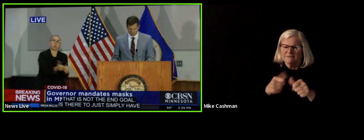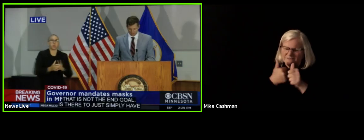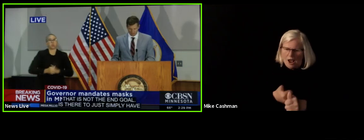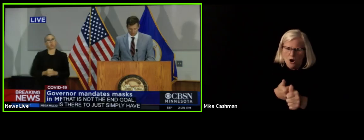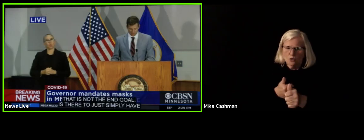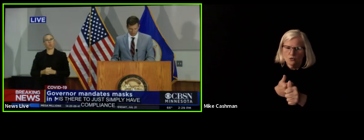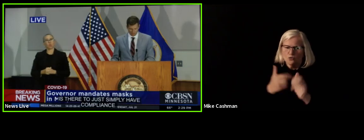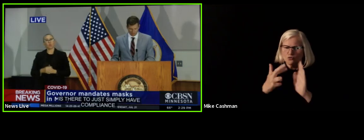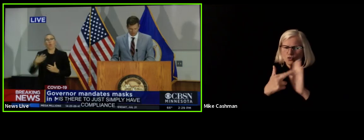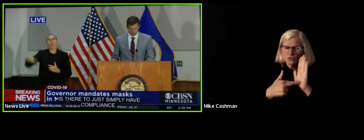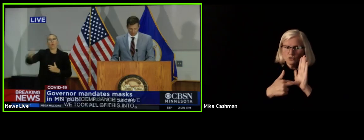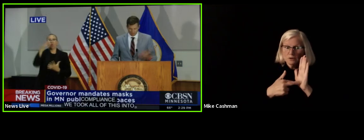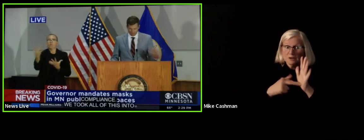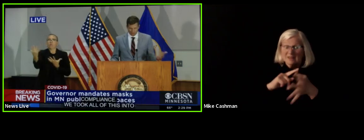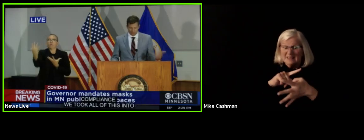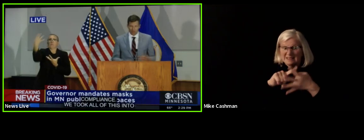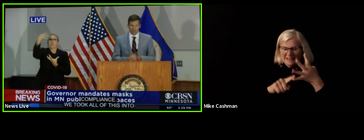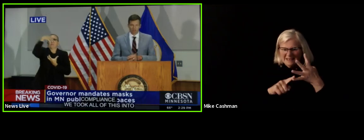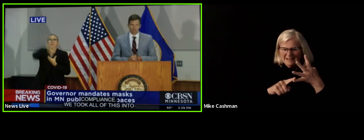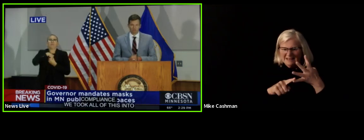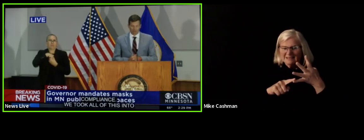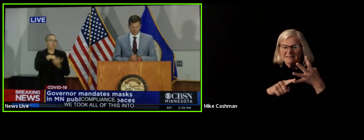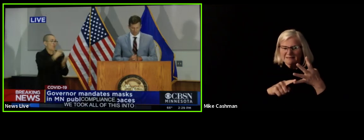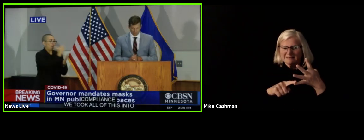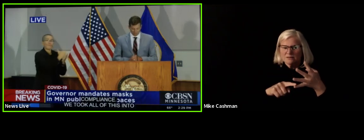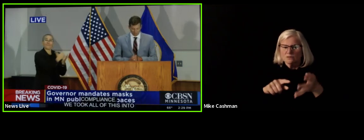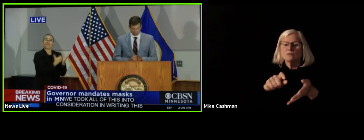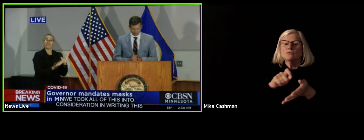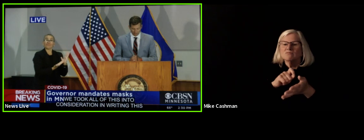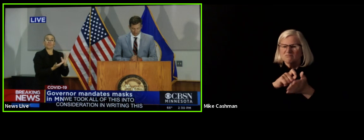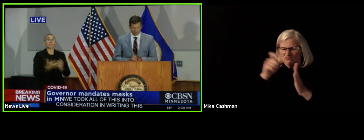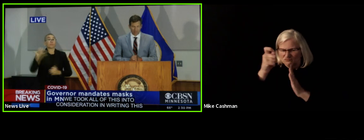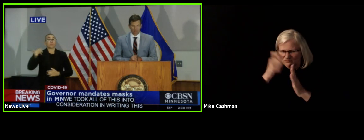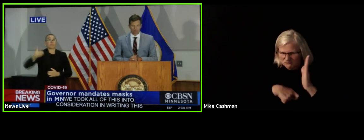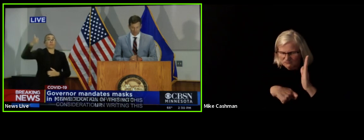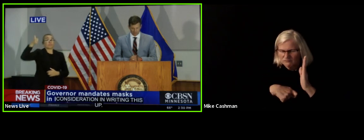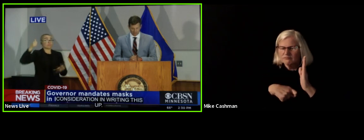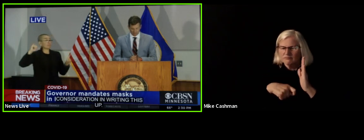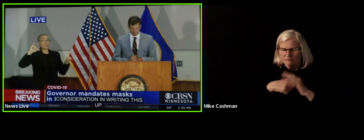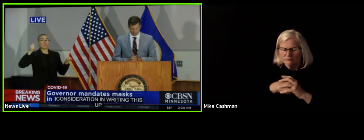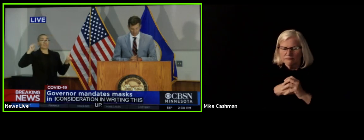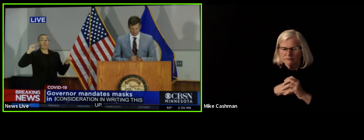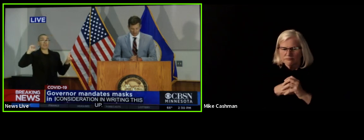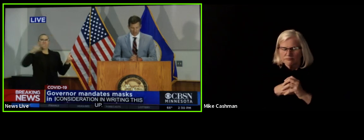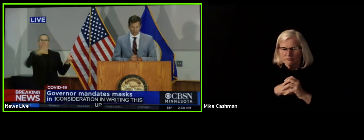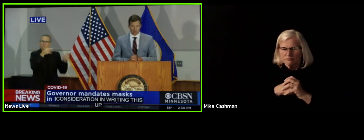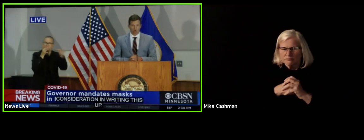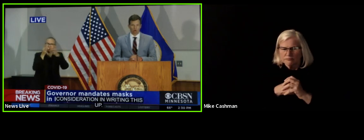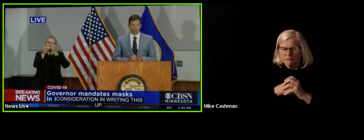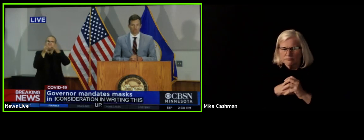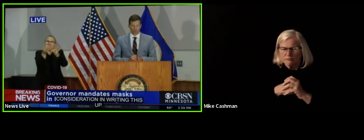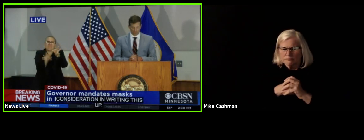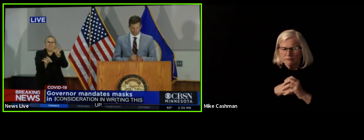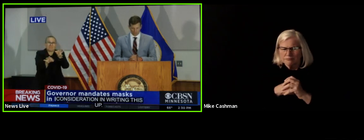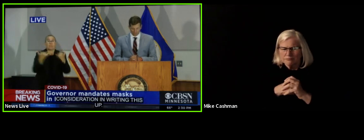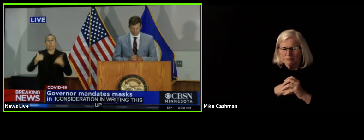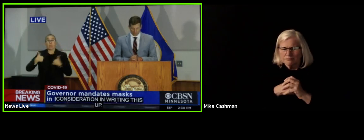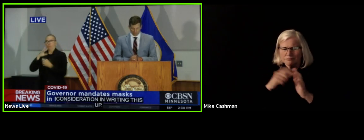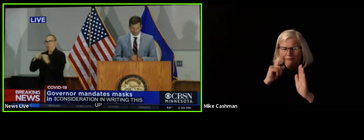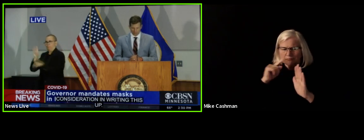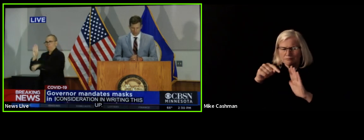in writing this up. Commissioner Malcolm mentioned some of the basics. I'll go a bit further on some of this as it applies to business. Again, masking is required for